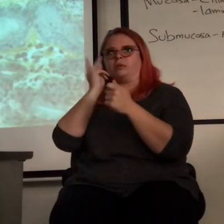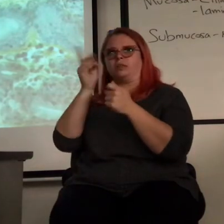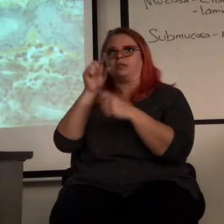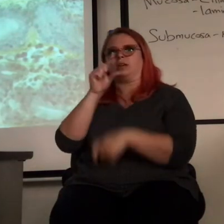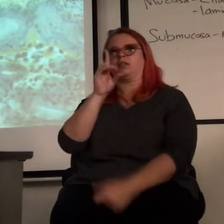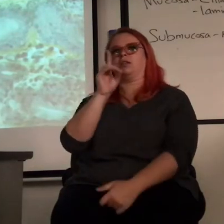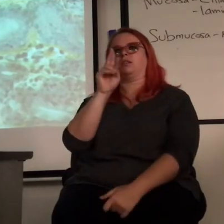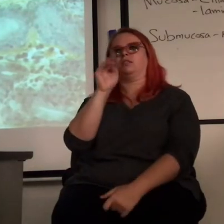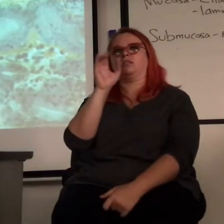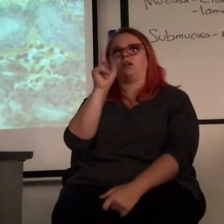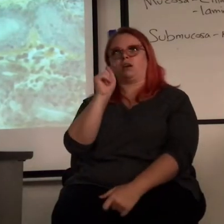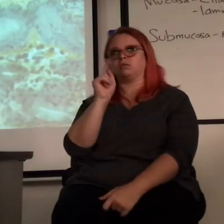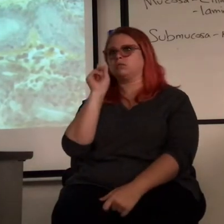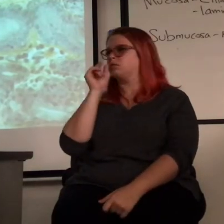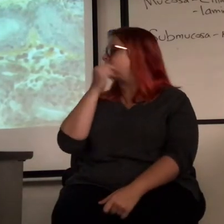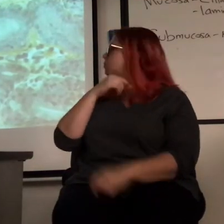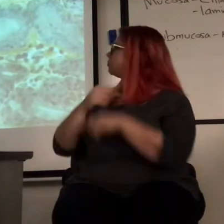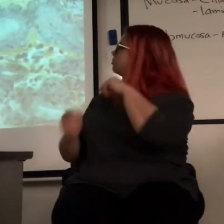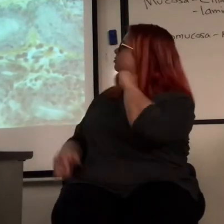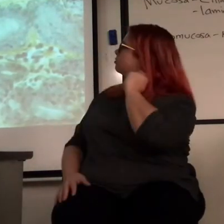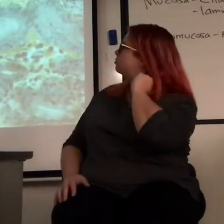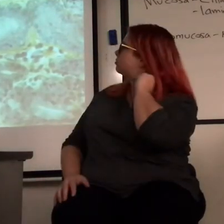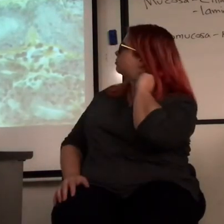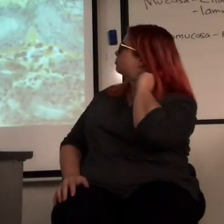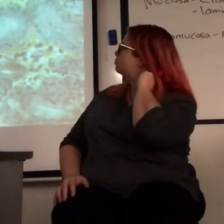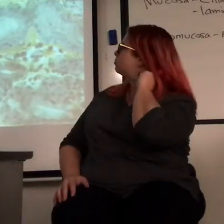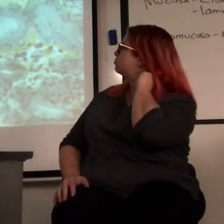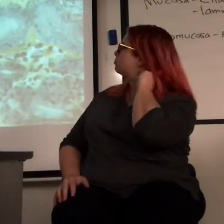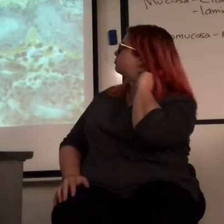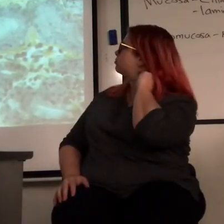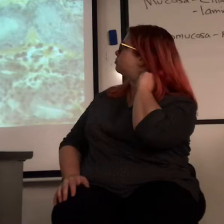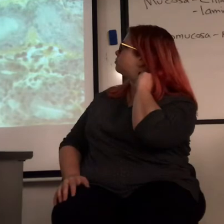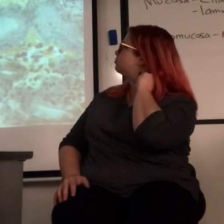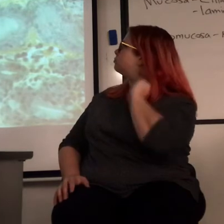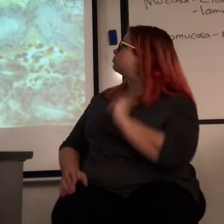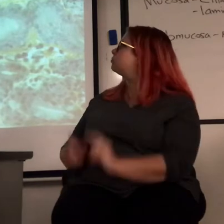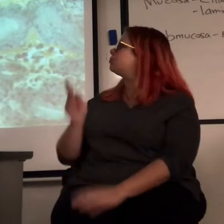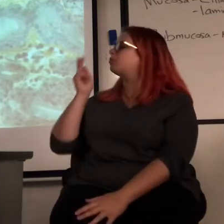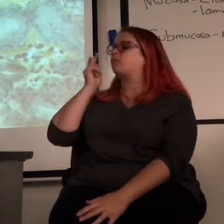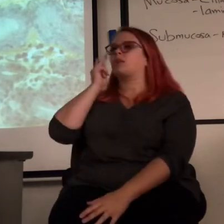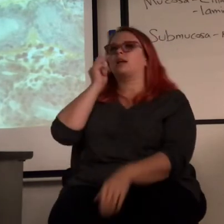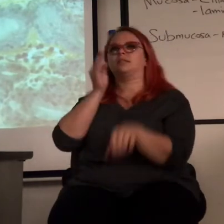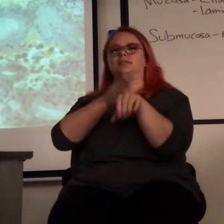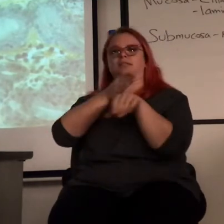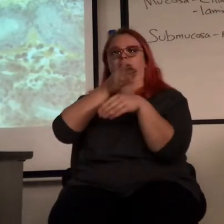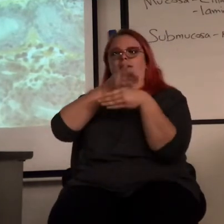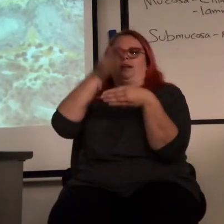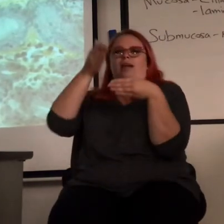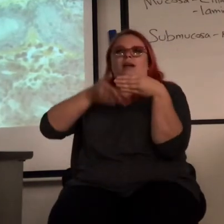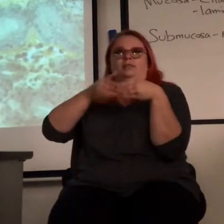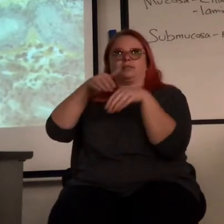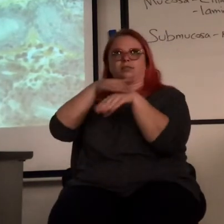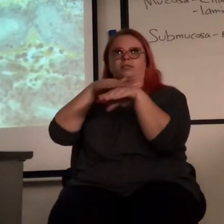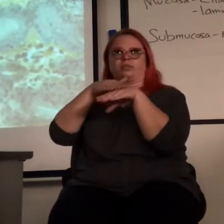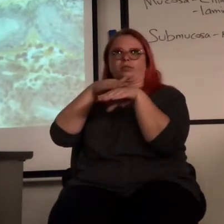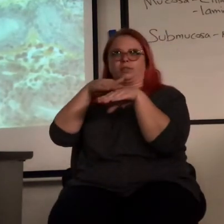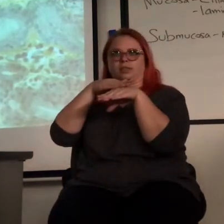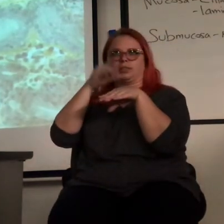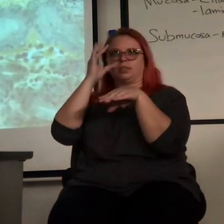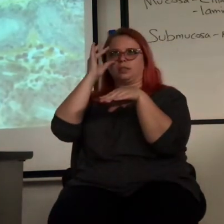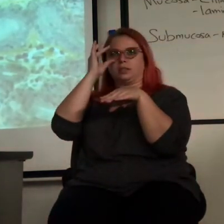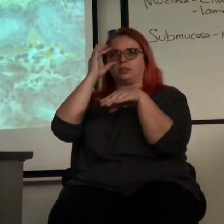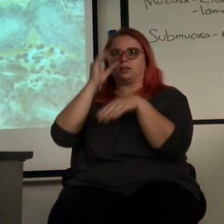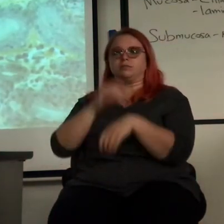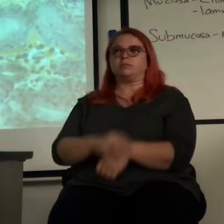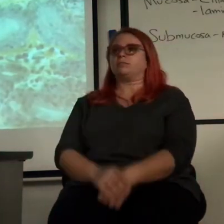a perfect view, so we can kind of see how it terminates at the surface. So here's a seromucous gland of the